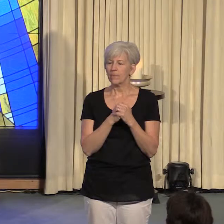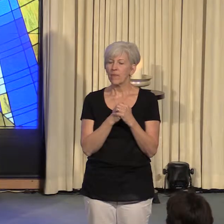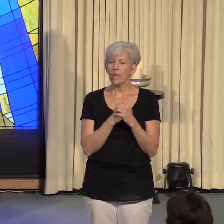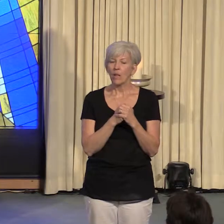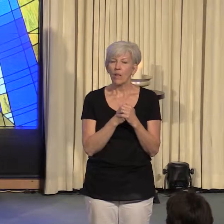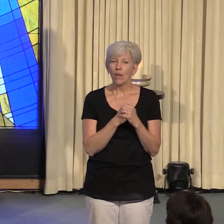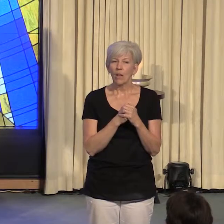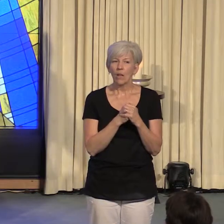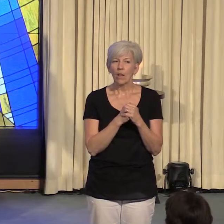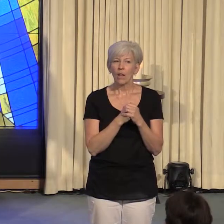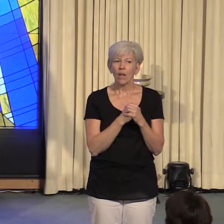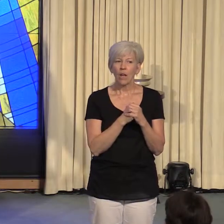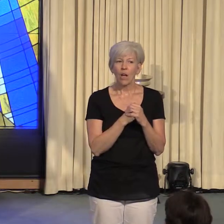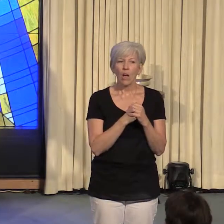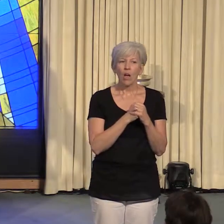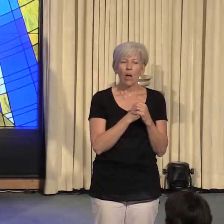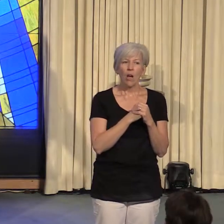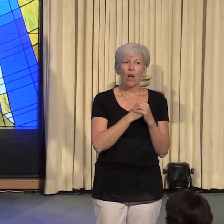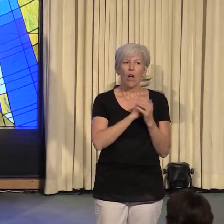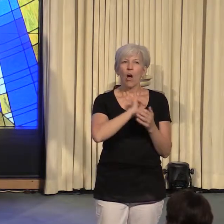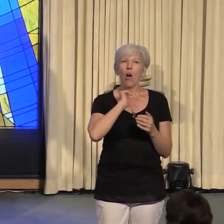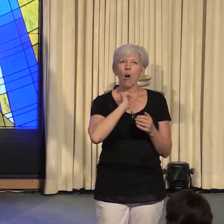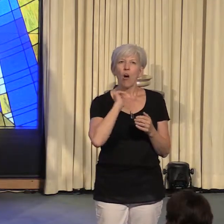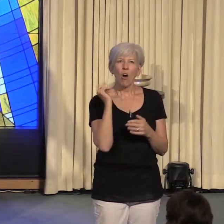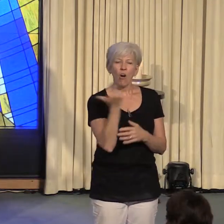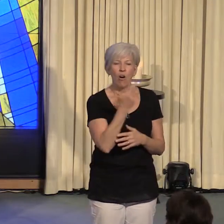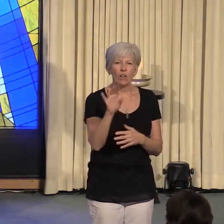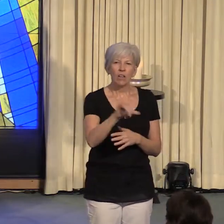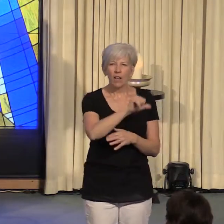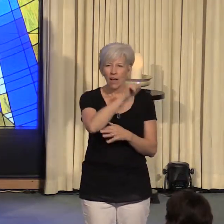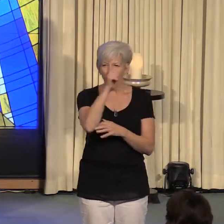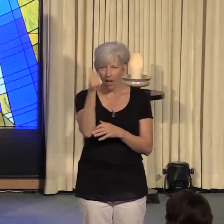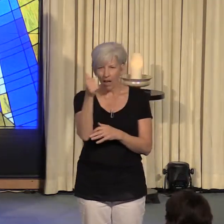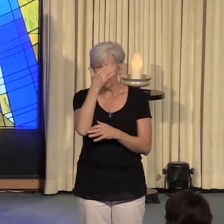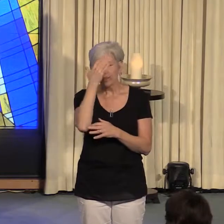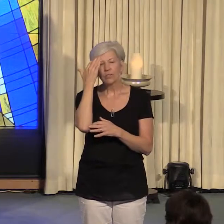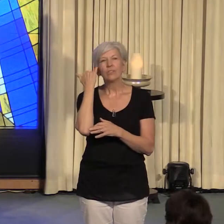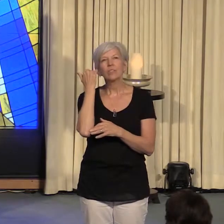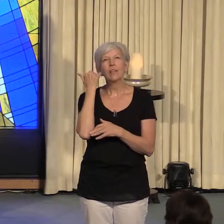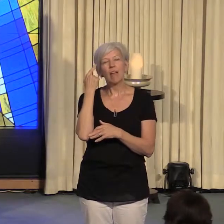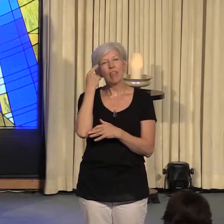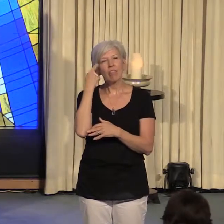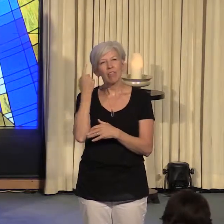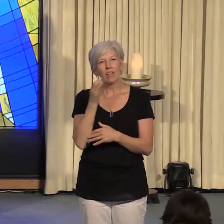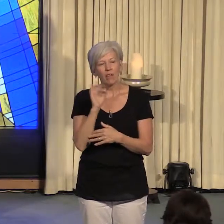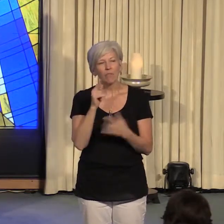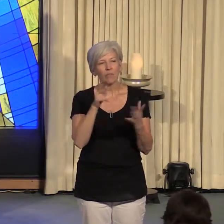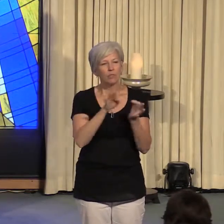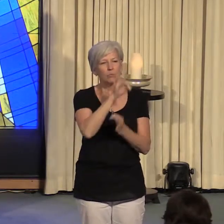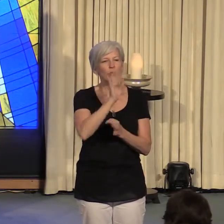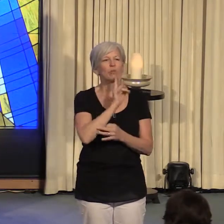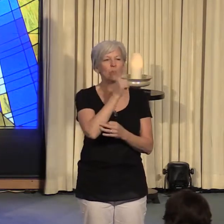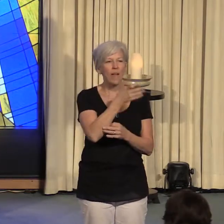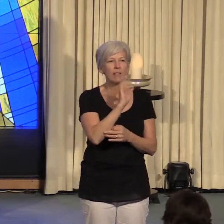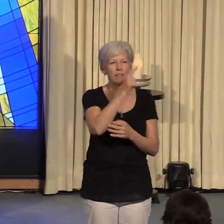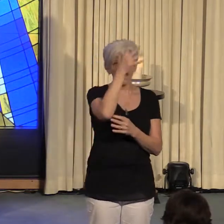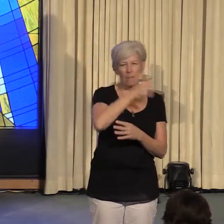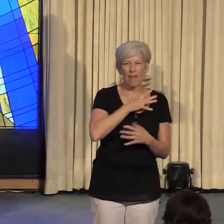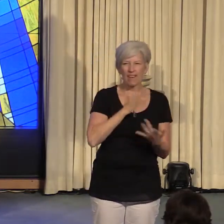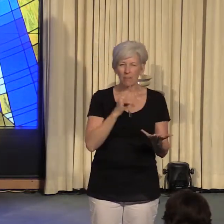nearly all other kinds of practitioners think of the spiritual reality of man. So in other words, they go back to that thing, I'm all good